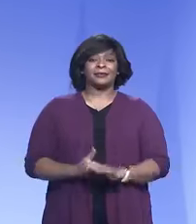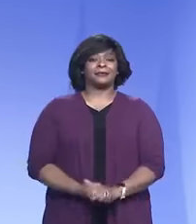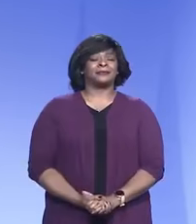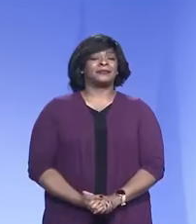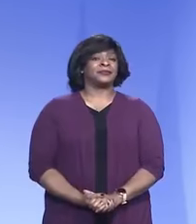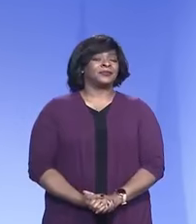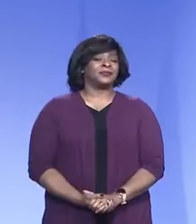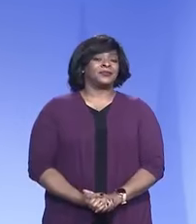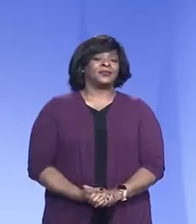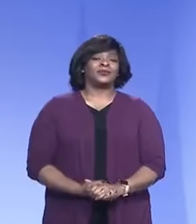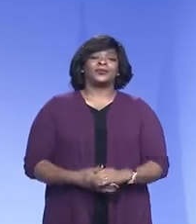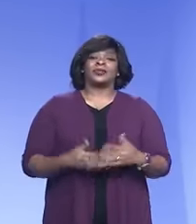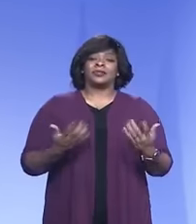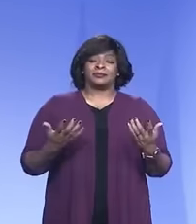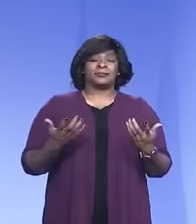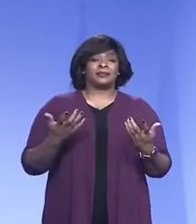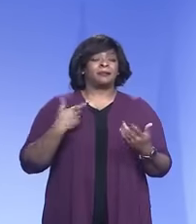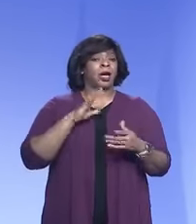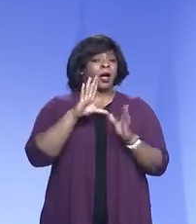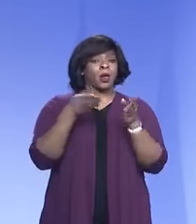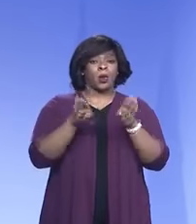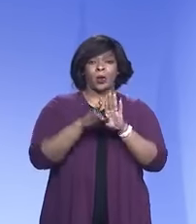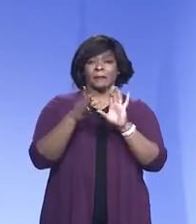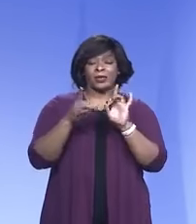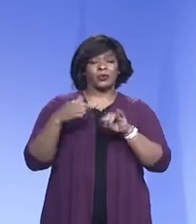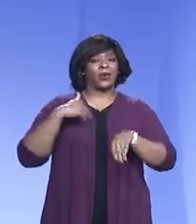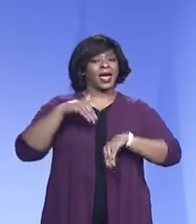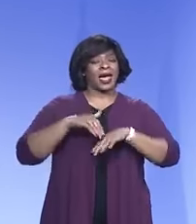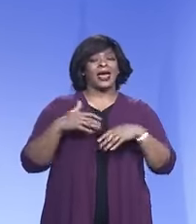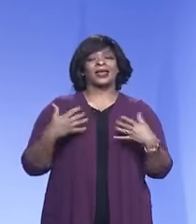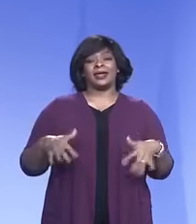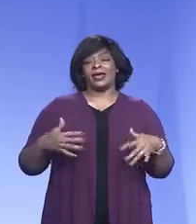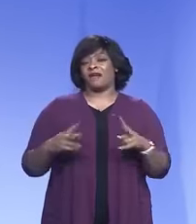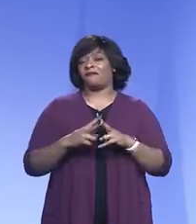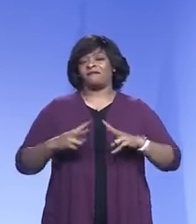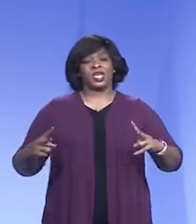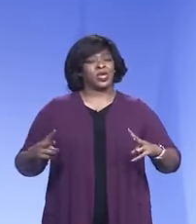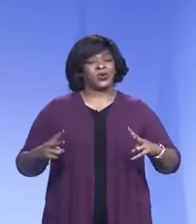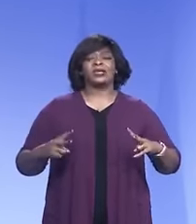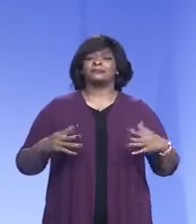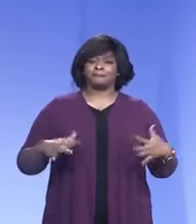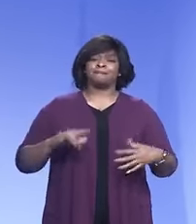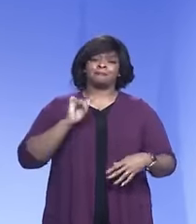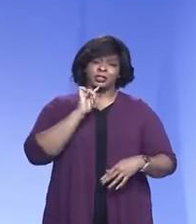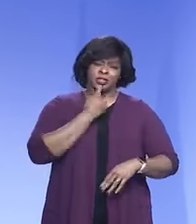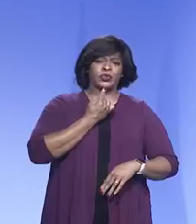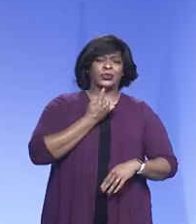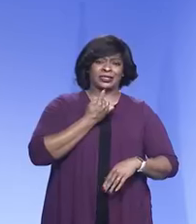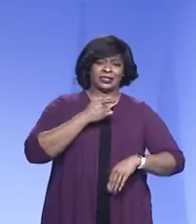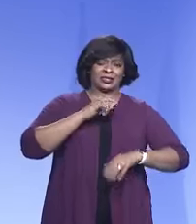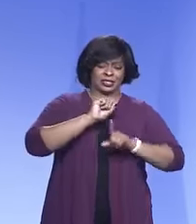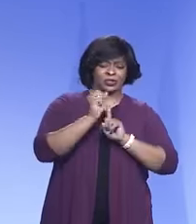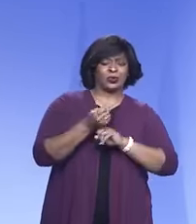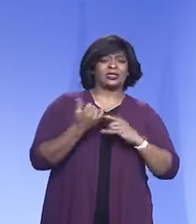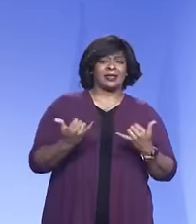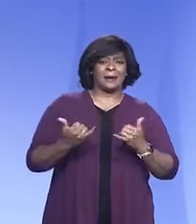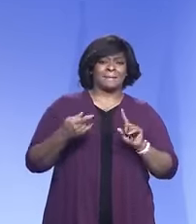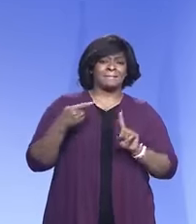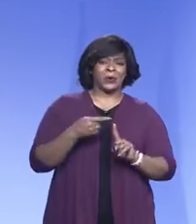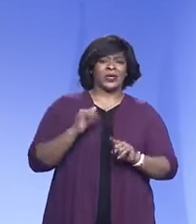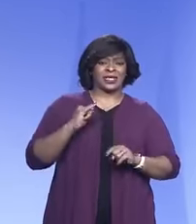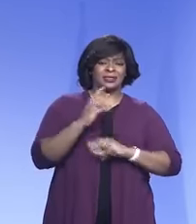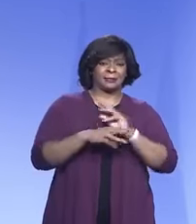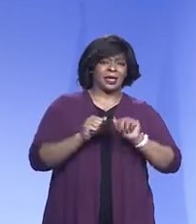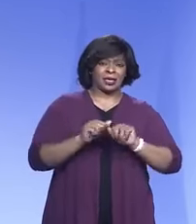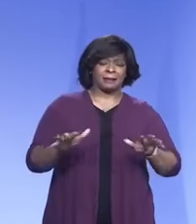My only measure is that we're really at a very critical point in this